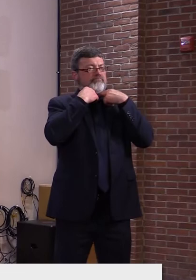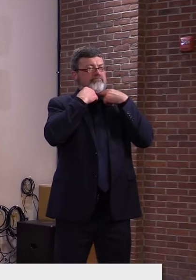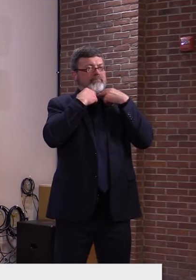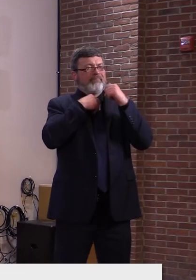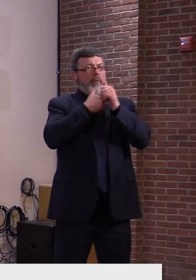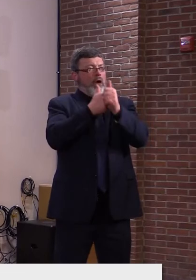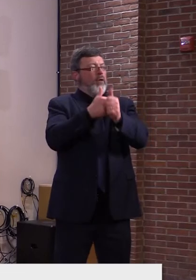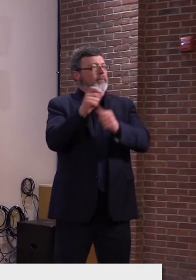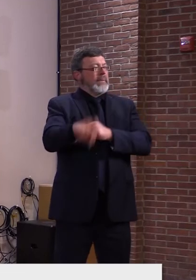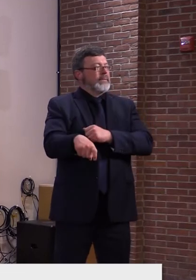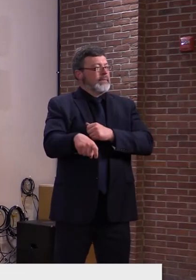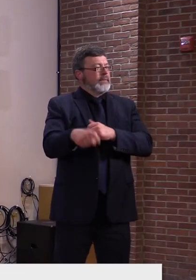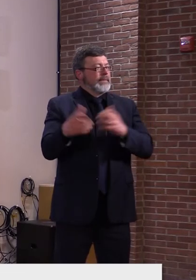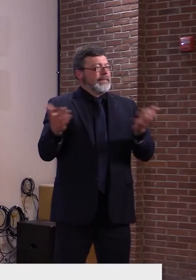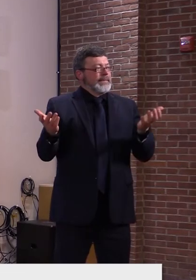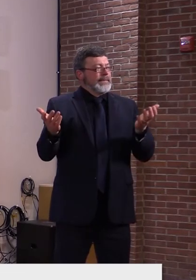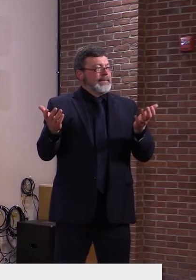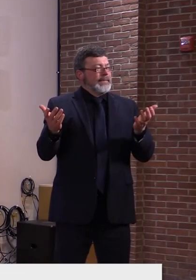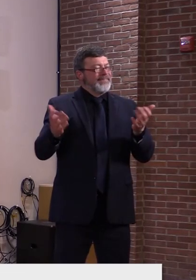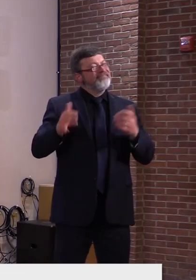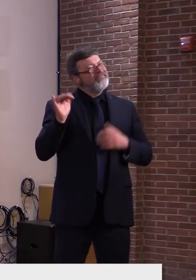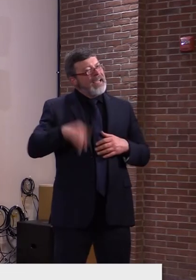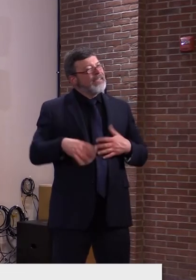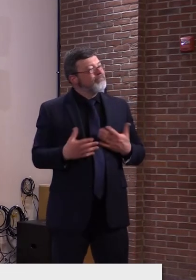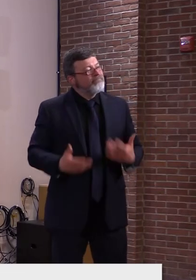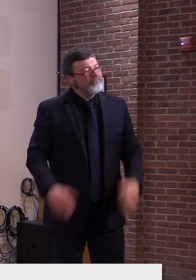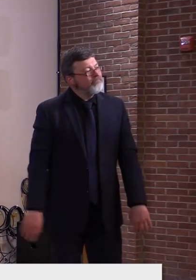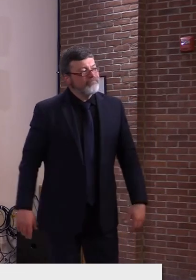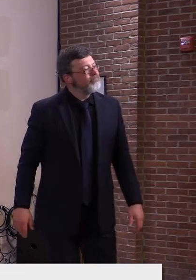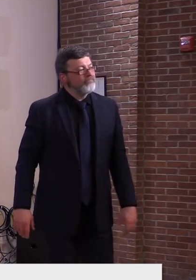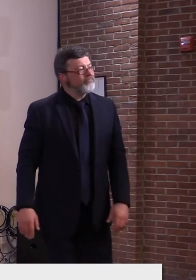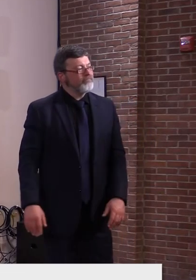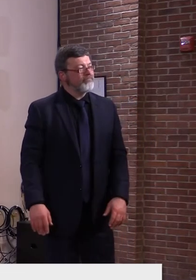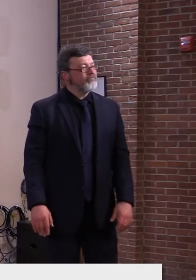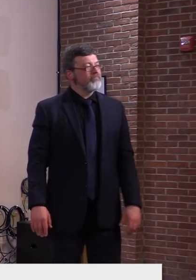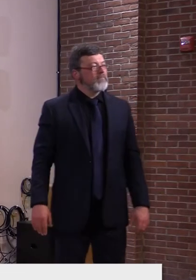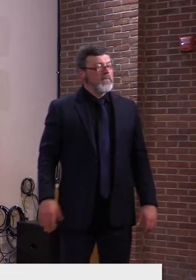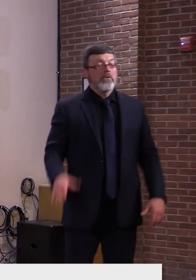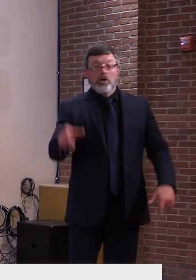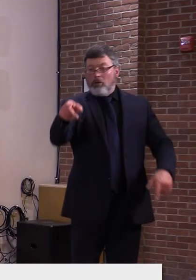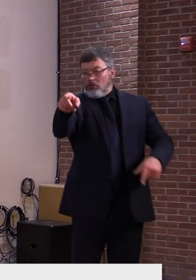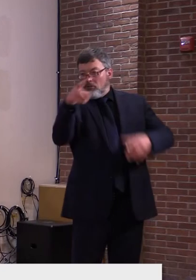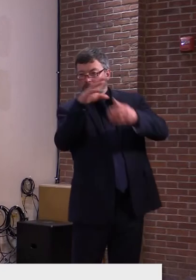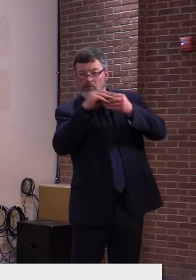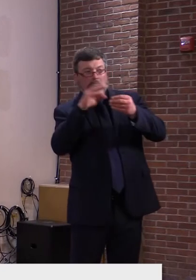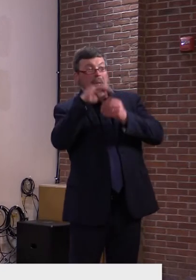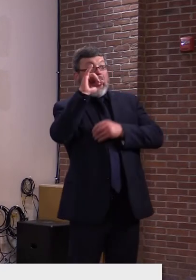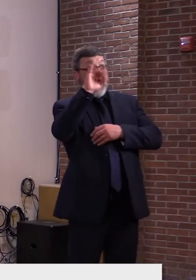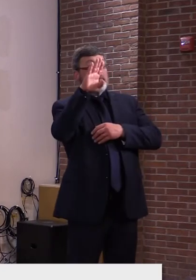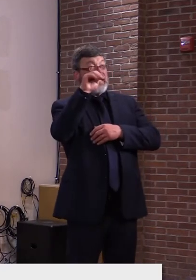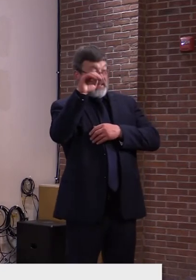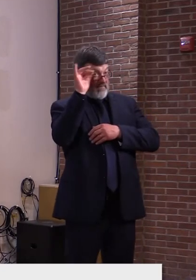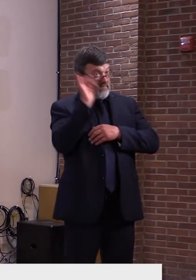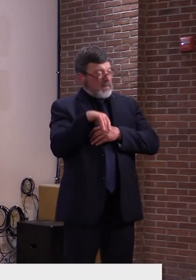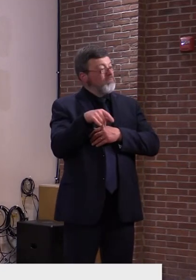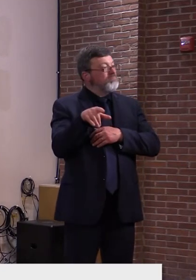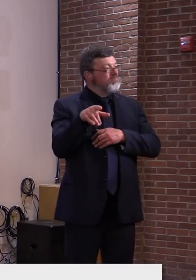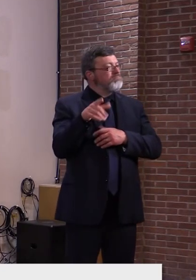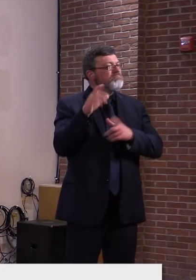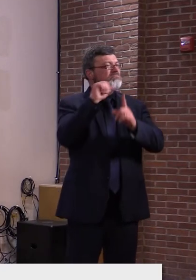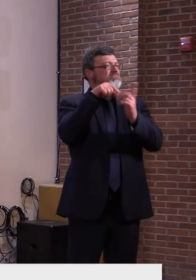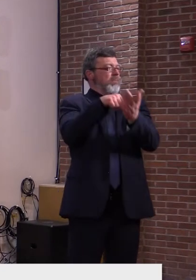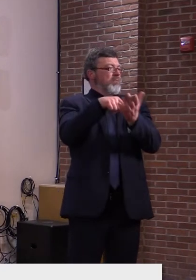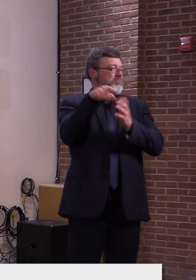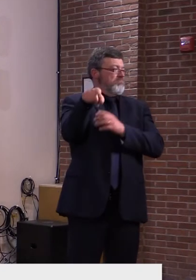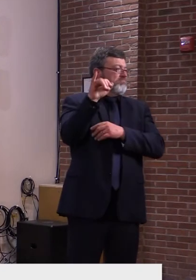if at this point, given, you know, the someone brought up the example of IBM doing it several years ago, and there's a lot of consternation at